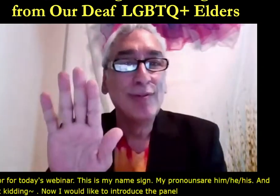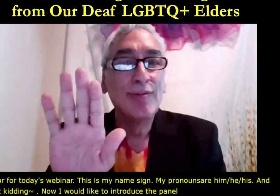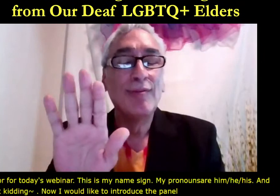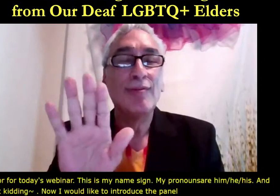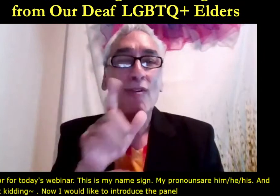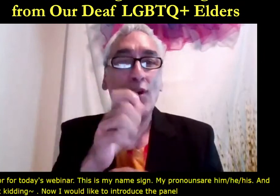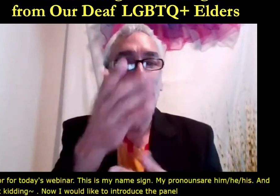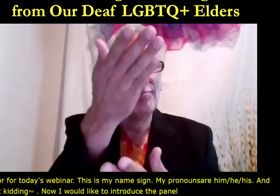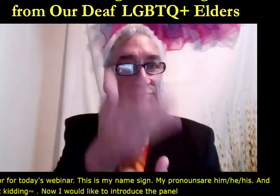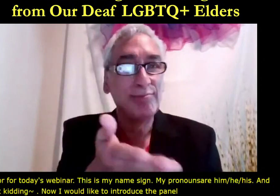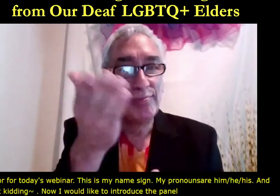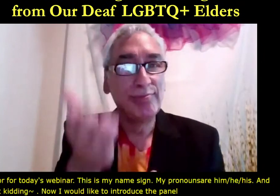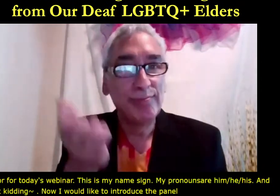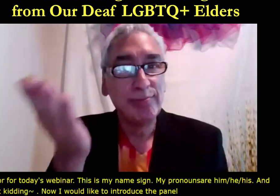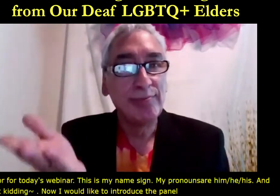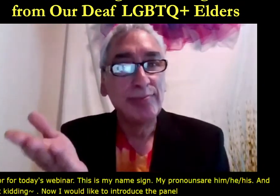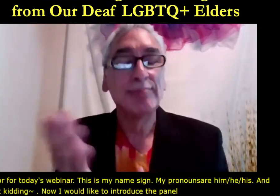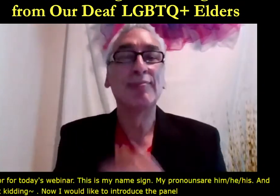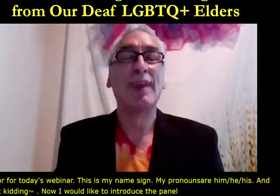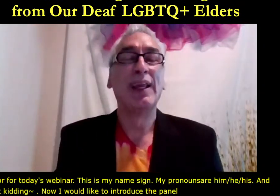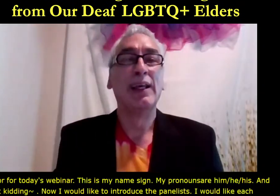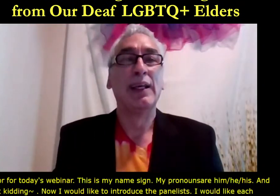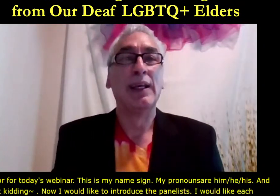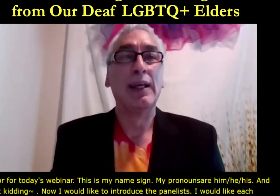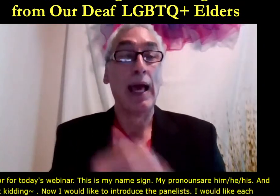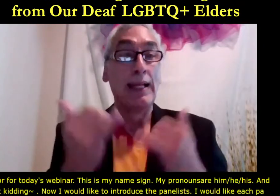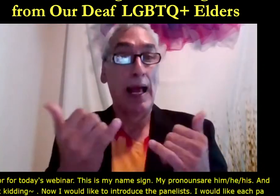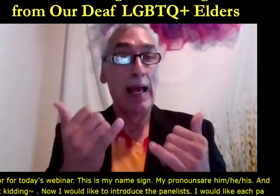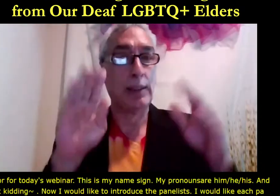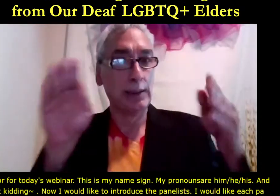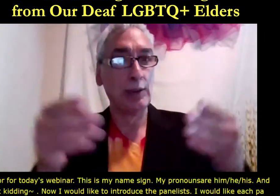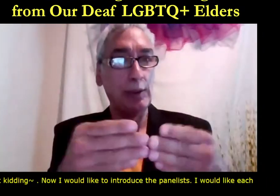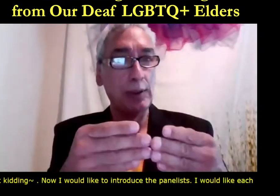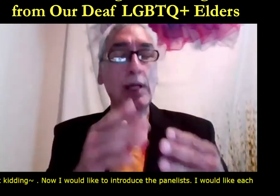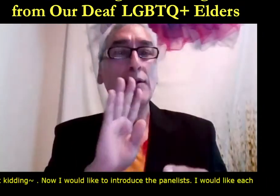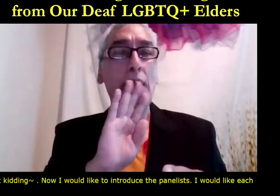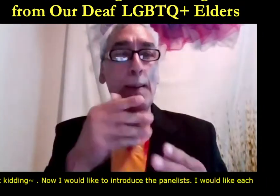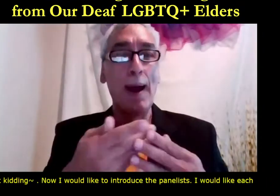i would like each panelist to please identify who they are tell us a little bit about themselves